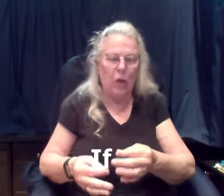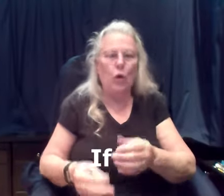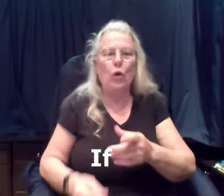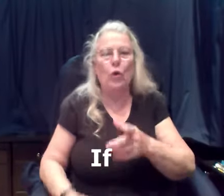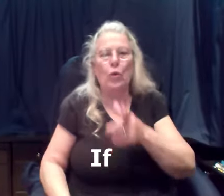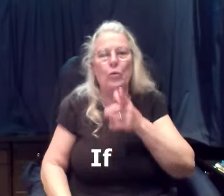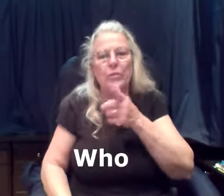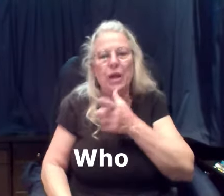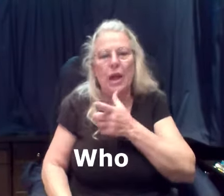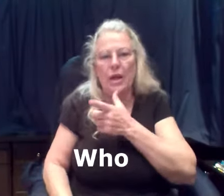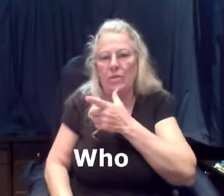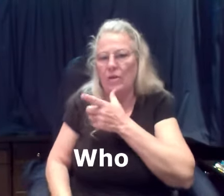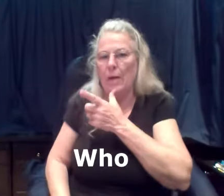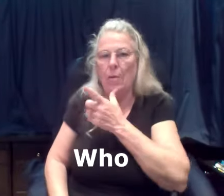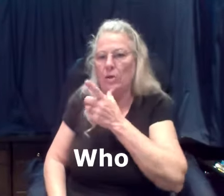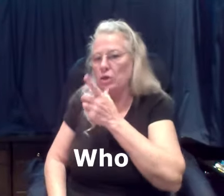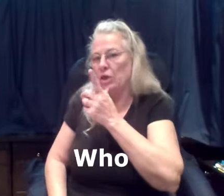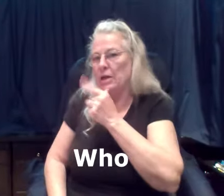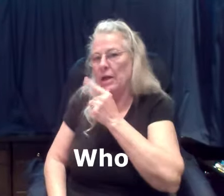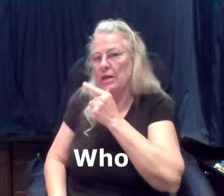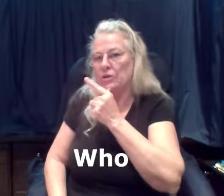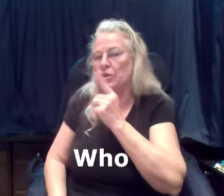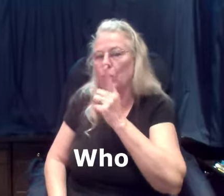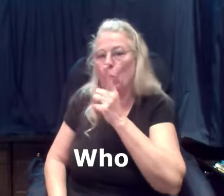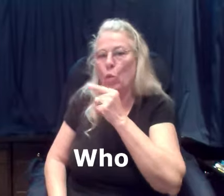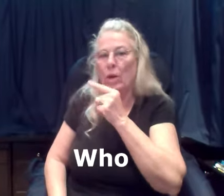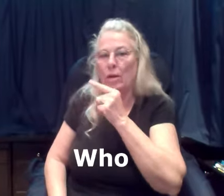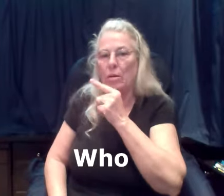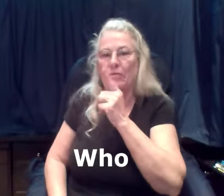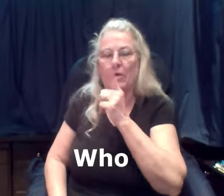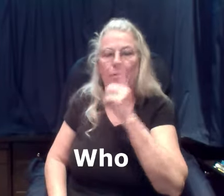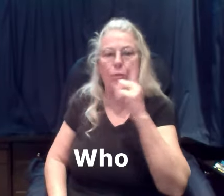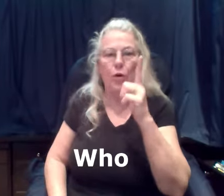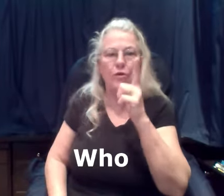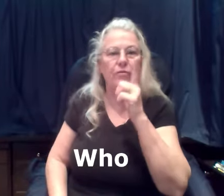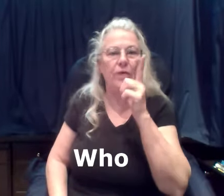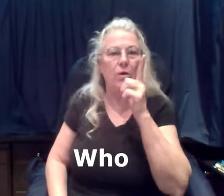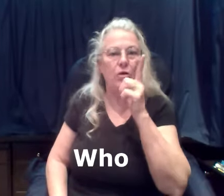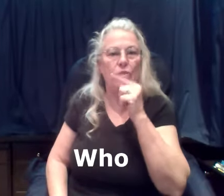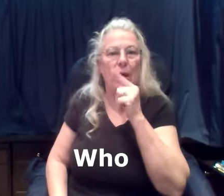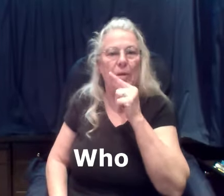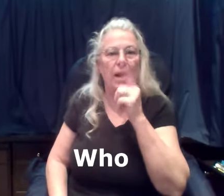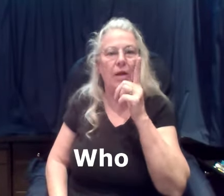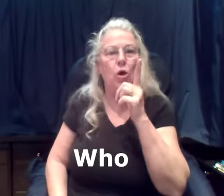Who, and thumb on the chin, and it's just a wiggle of the pointer finger on your dominant hand.